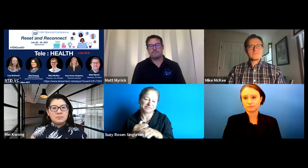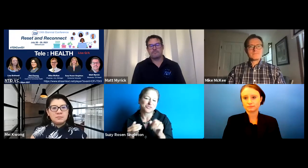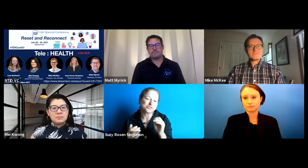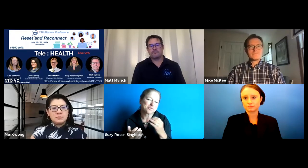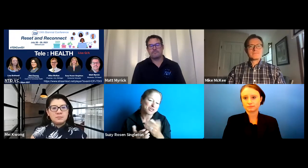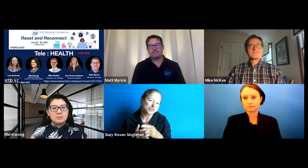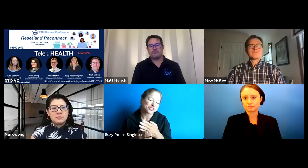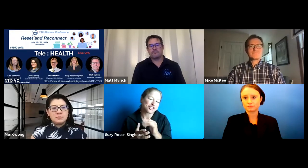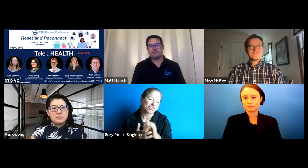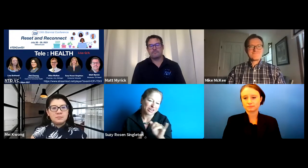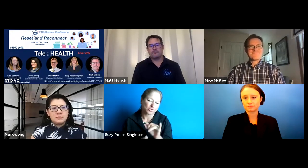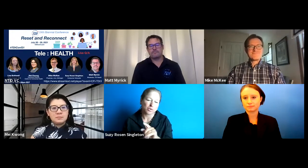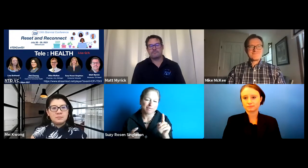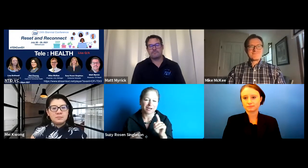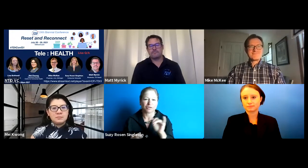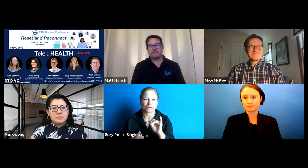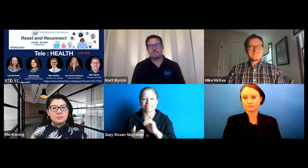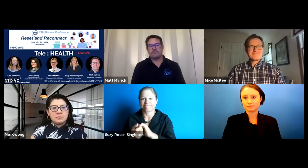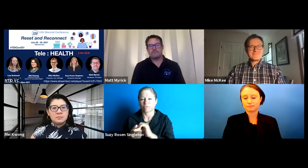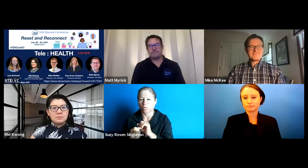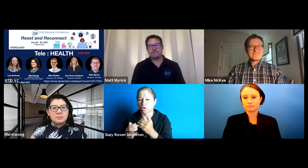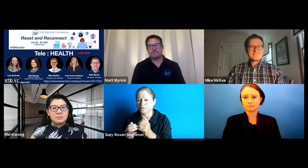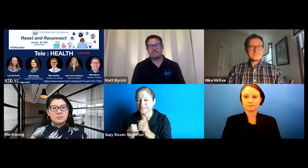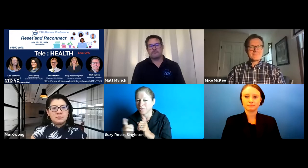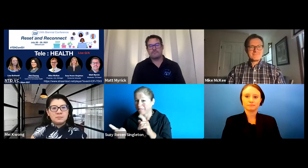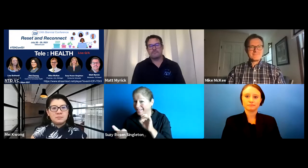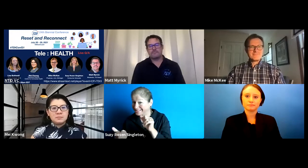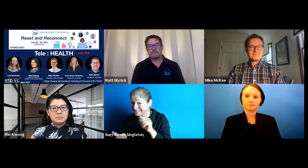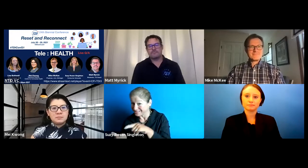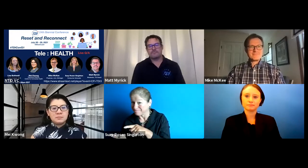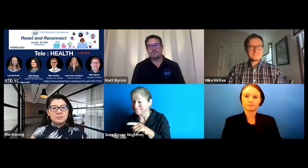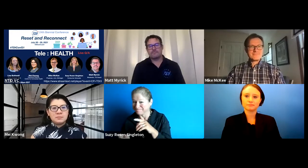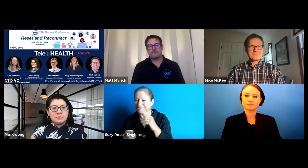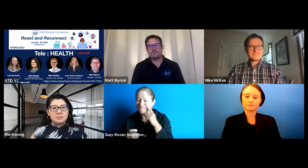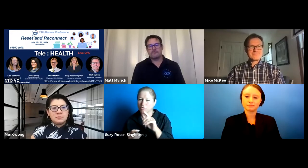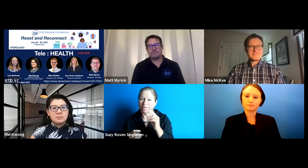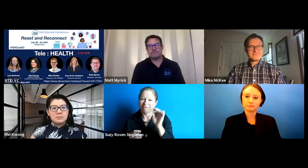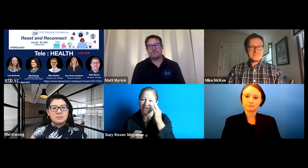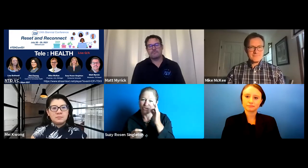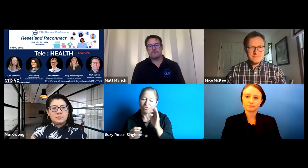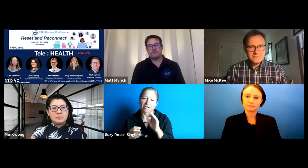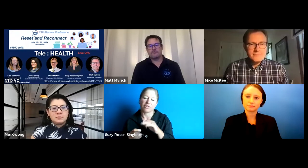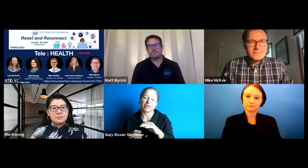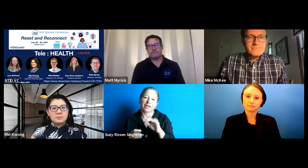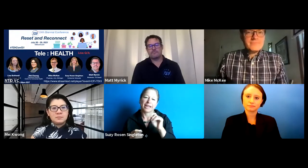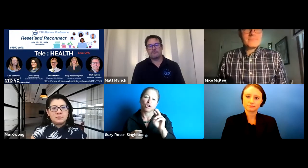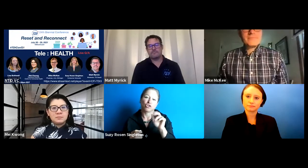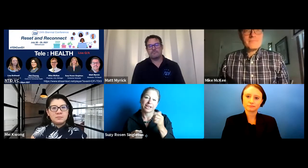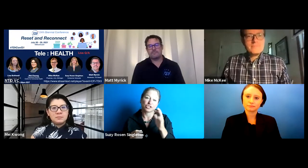myself and telehealth access. So hoping to share that as well, but coordinate very closely with Lisa